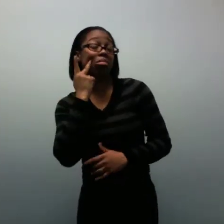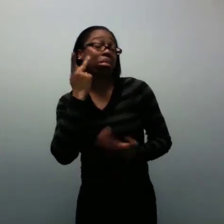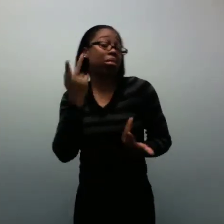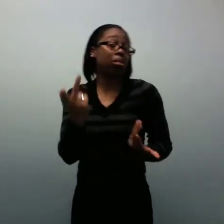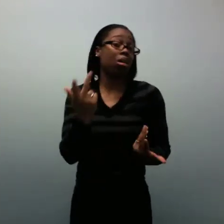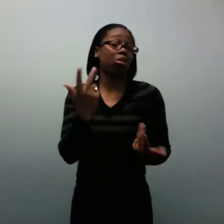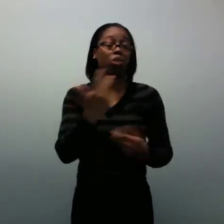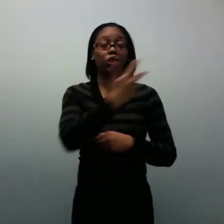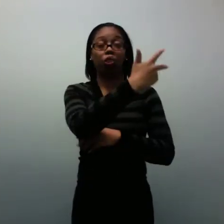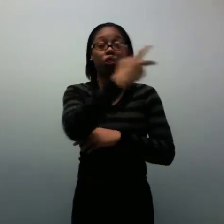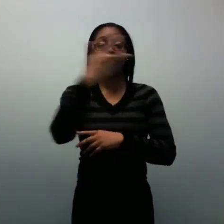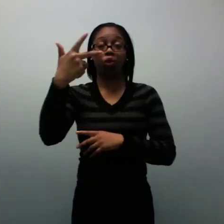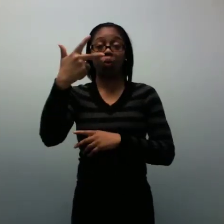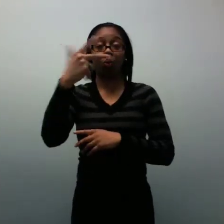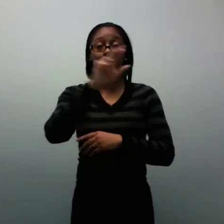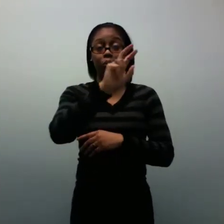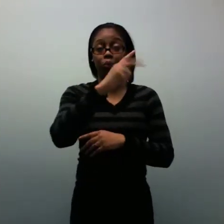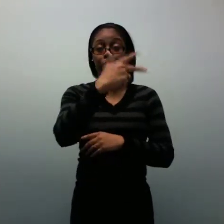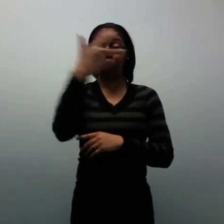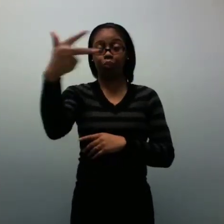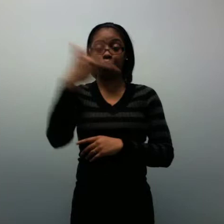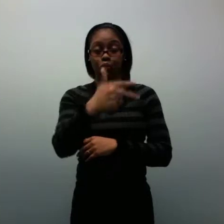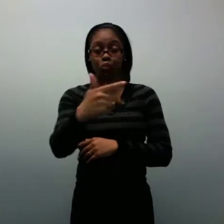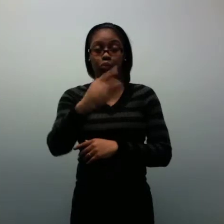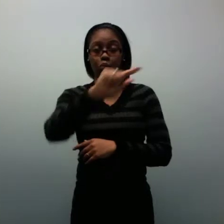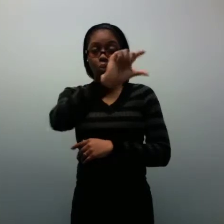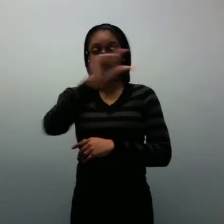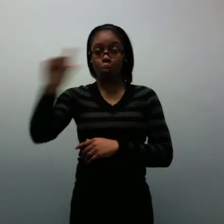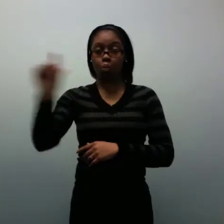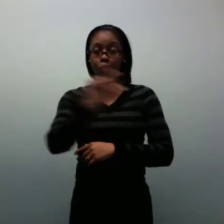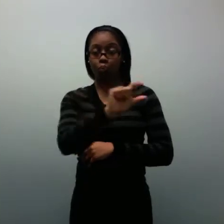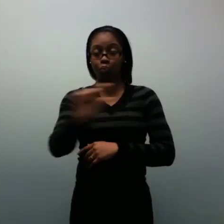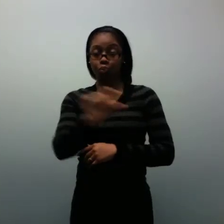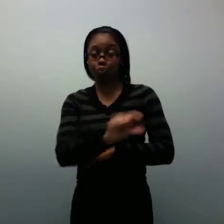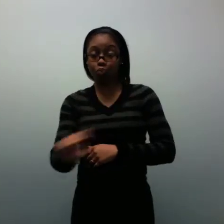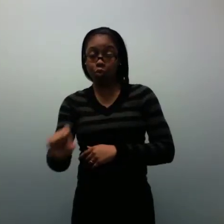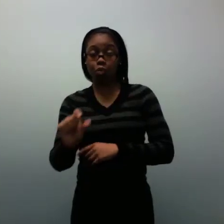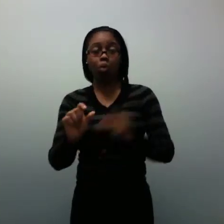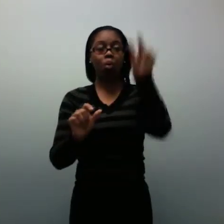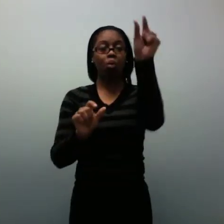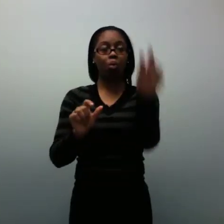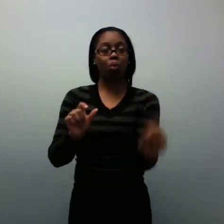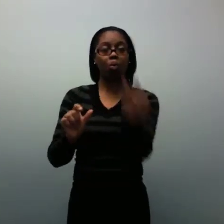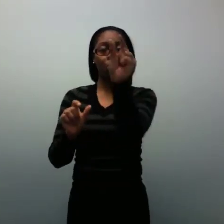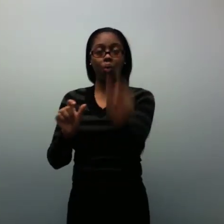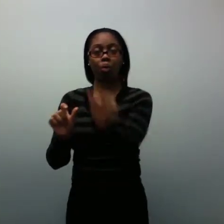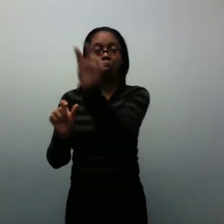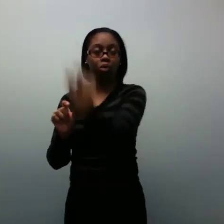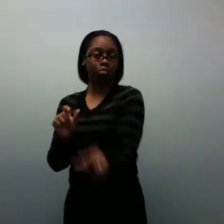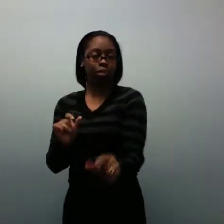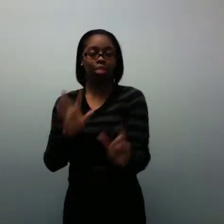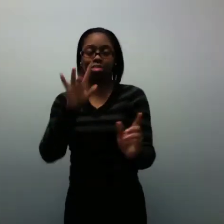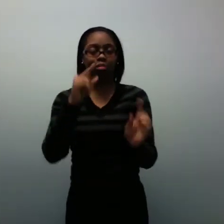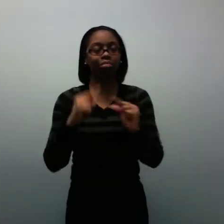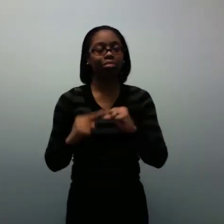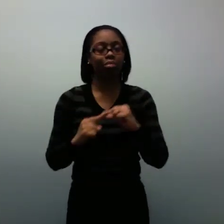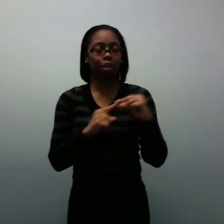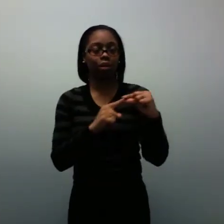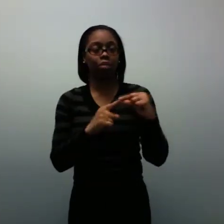3. This is very special. Every one of the arrangements so far has been rectangular. That is, with 12,